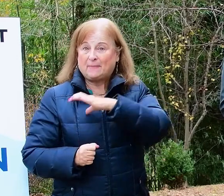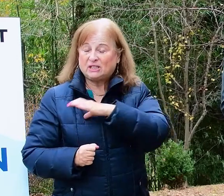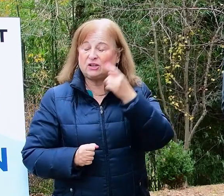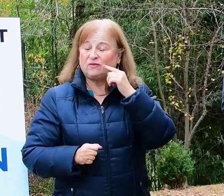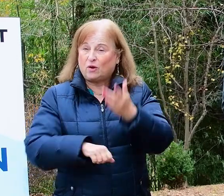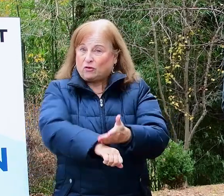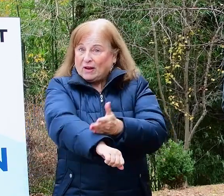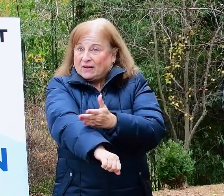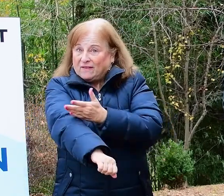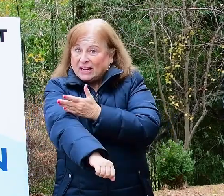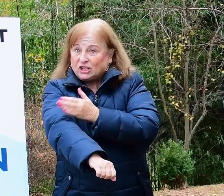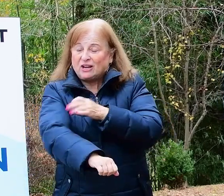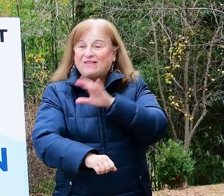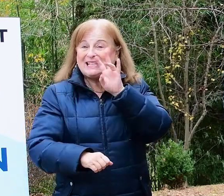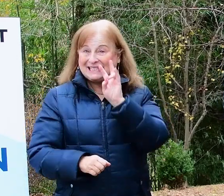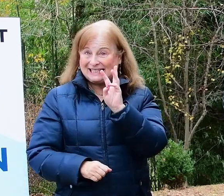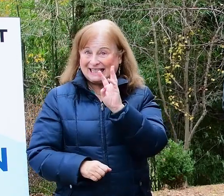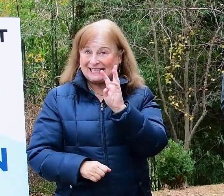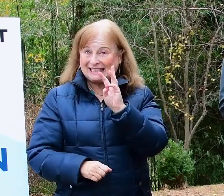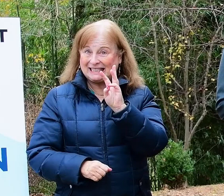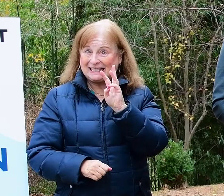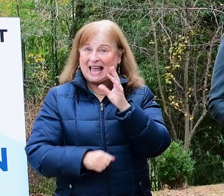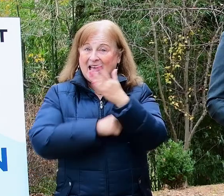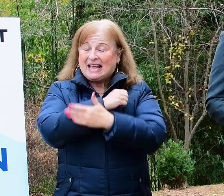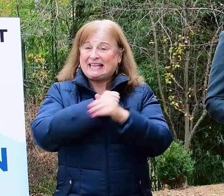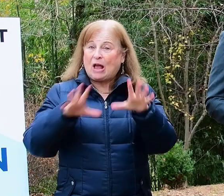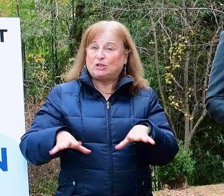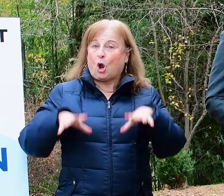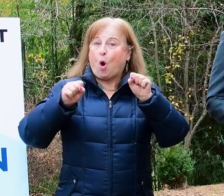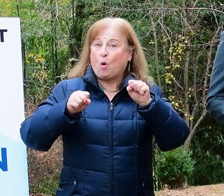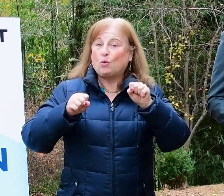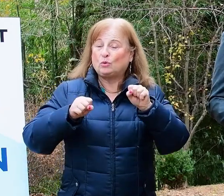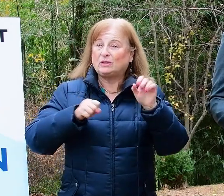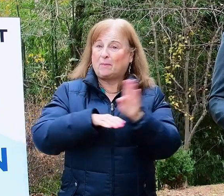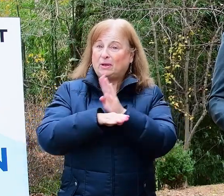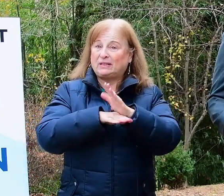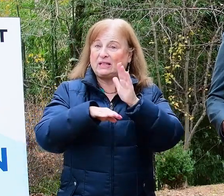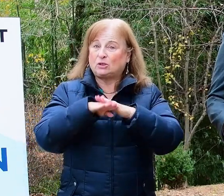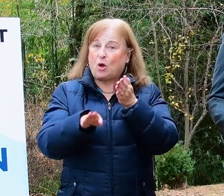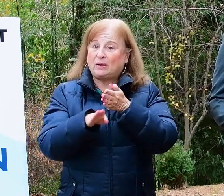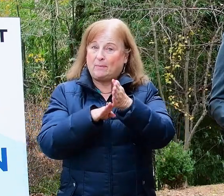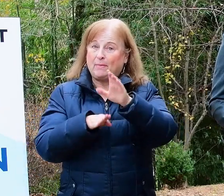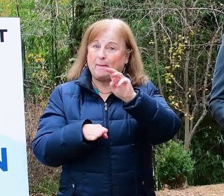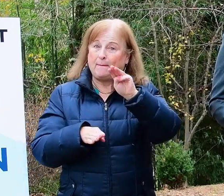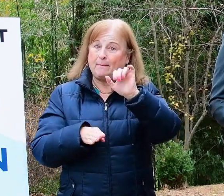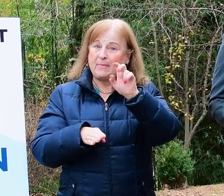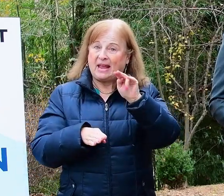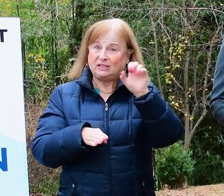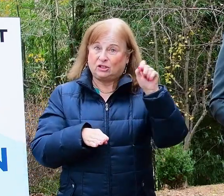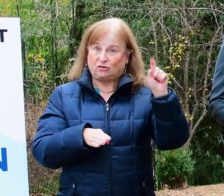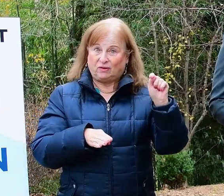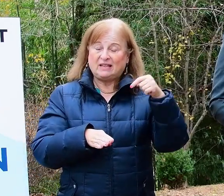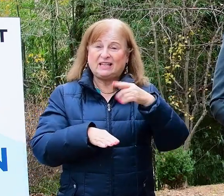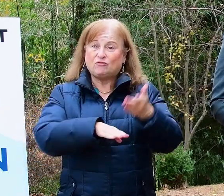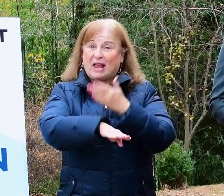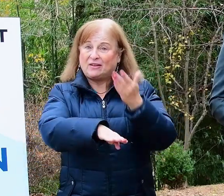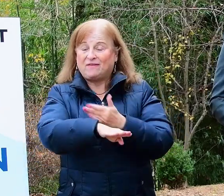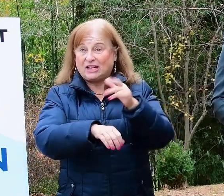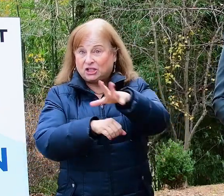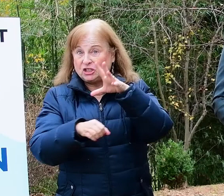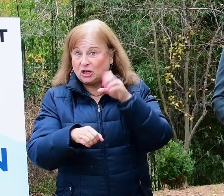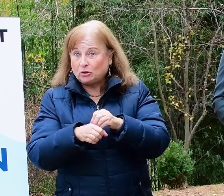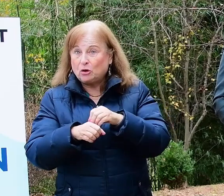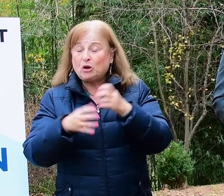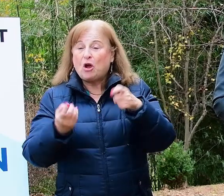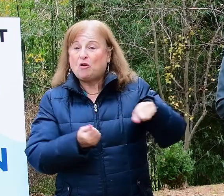the renovation of 6 county-owned buildings on Main Street. These renovations include